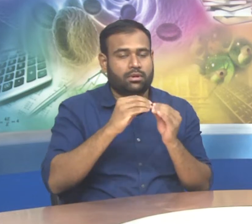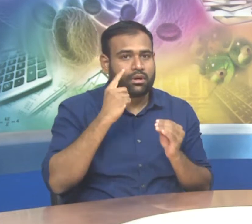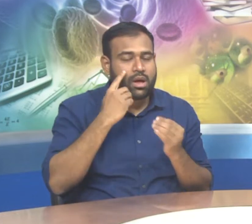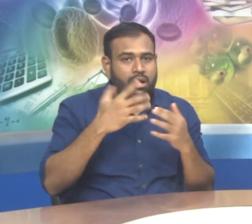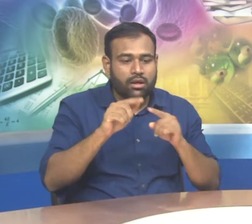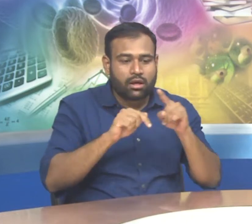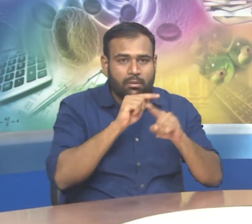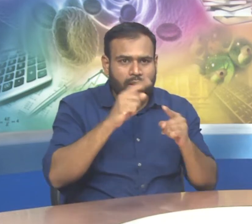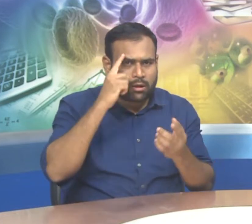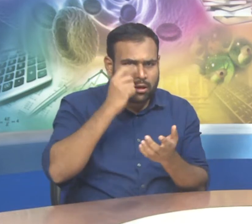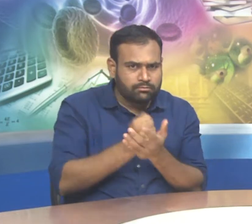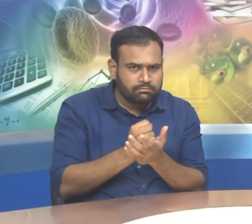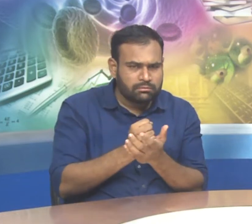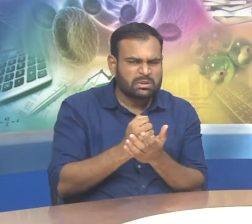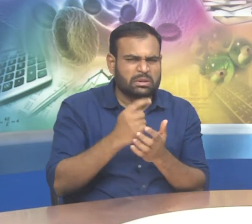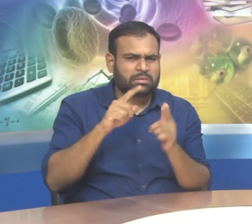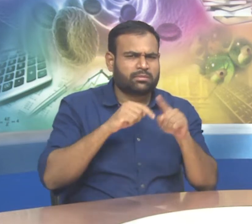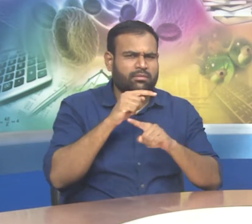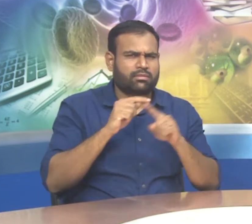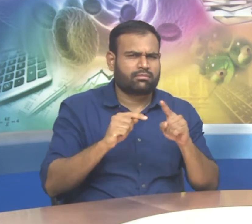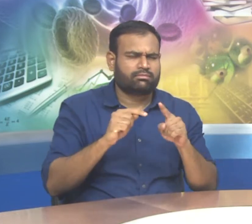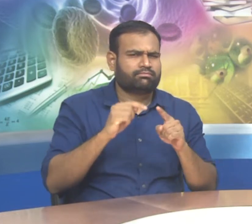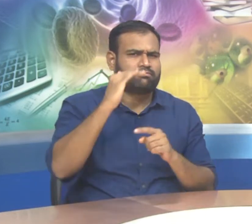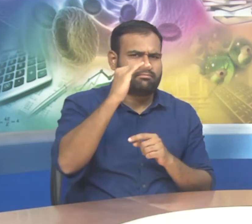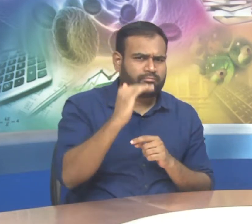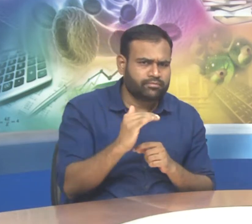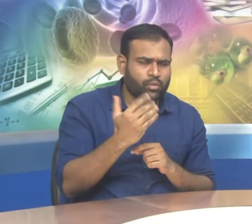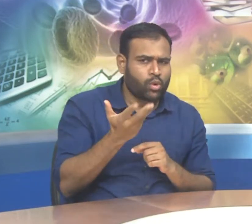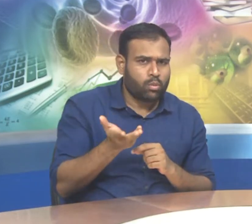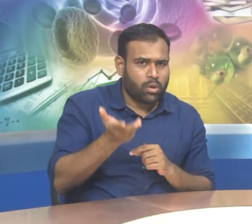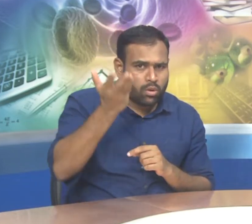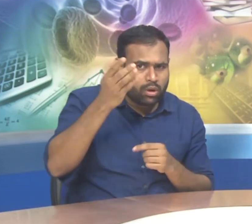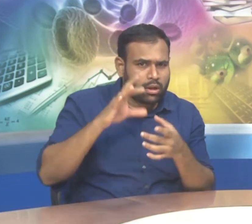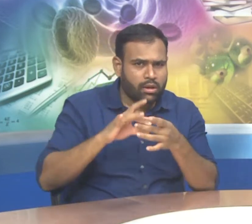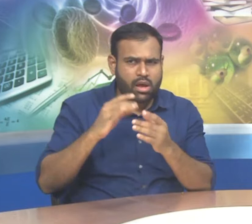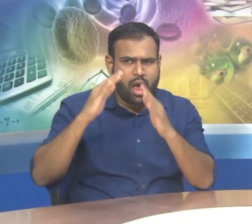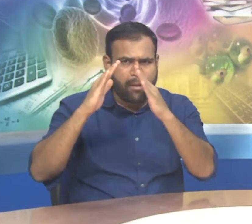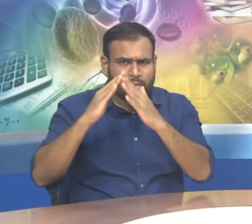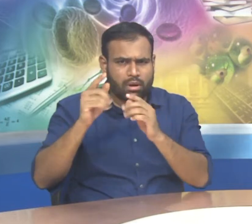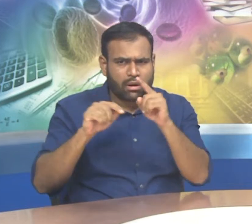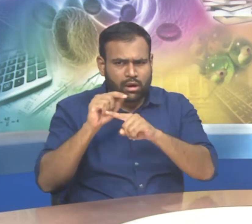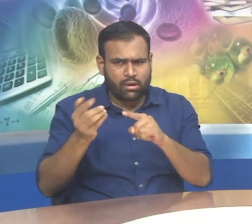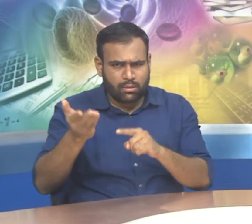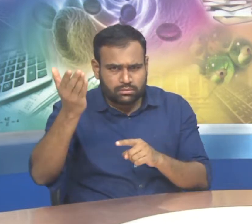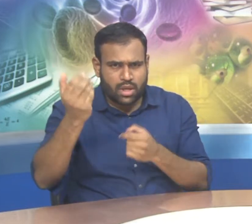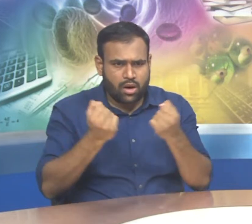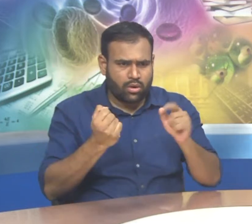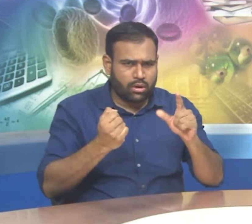credit policies, and they also decide on the interest